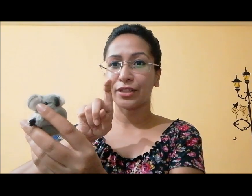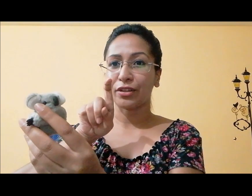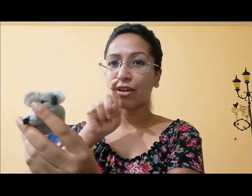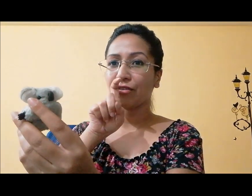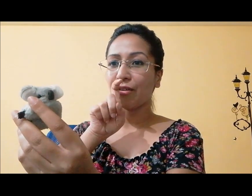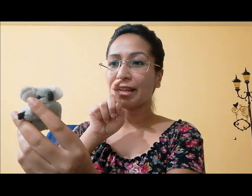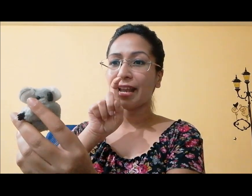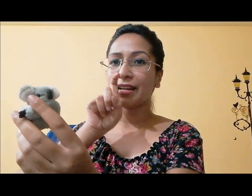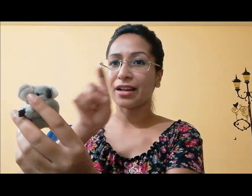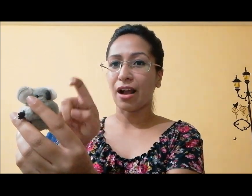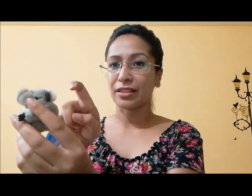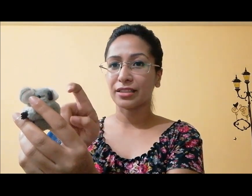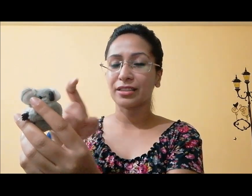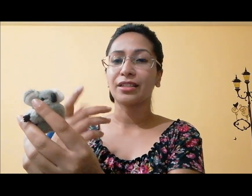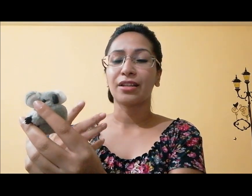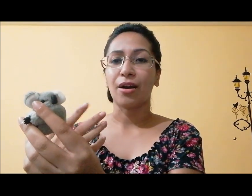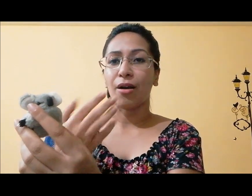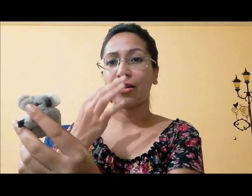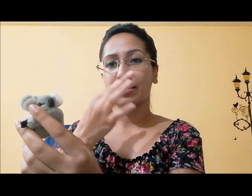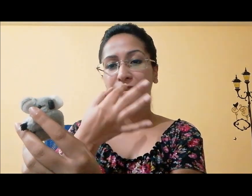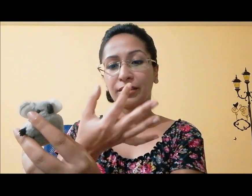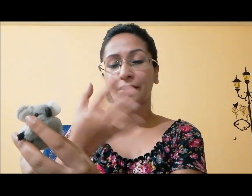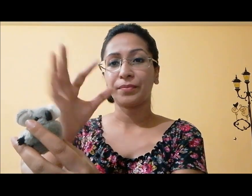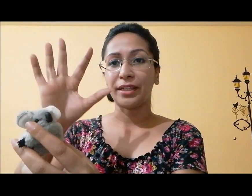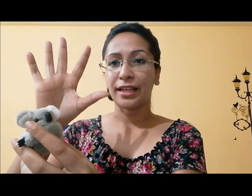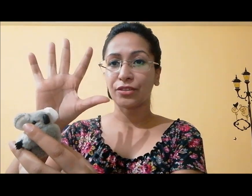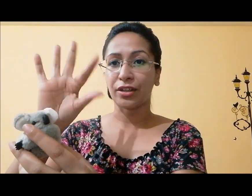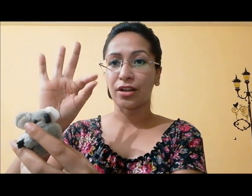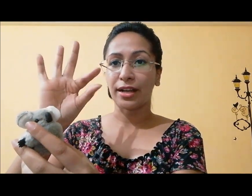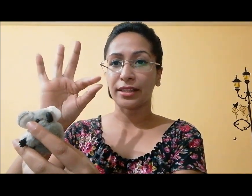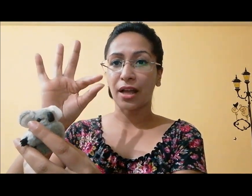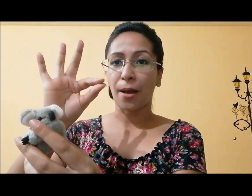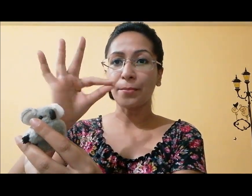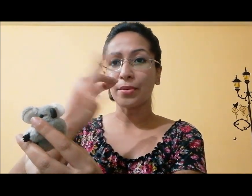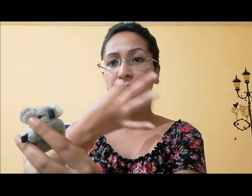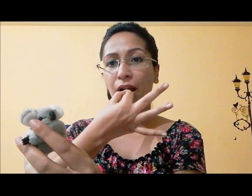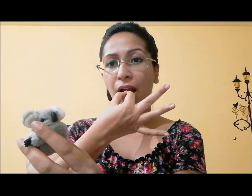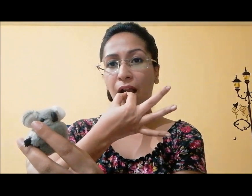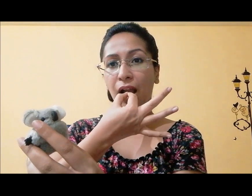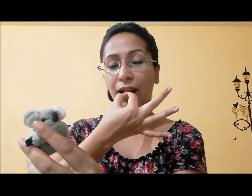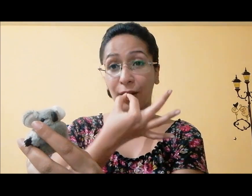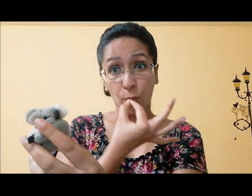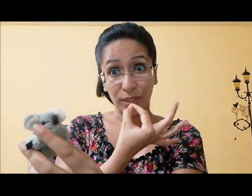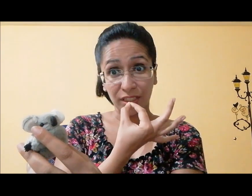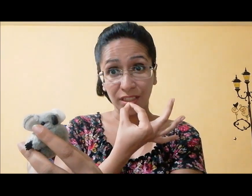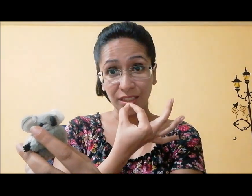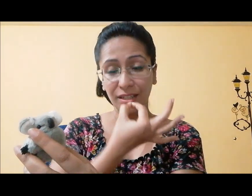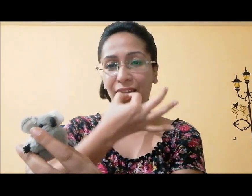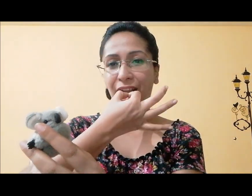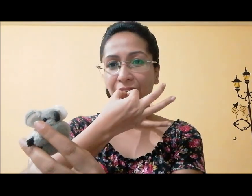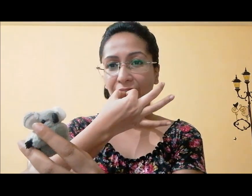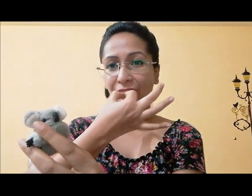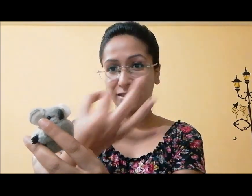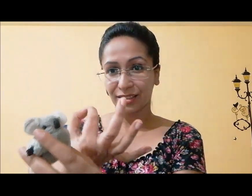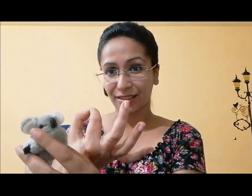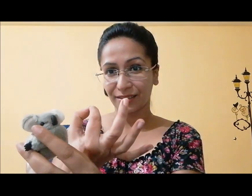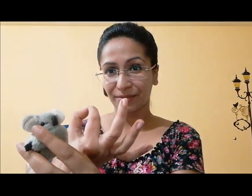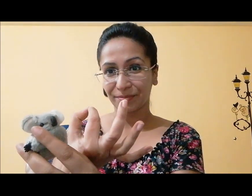of right hand, asked, or index finger and thumb, like a whistle, asked.